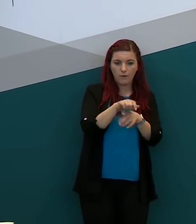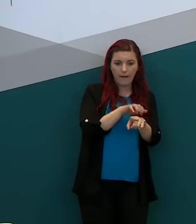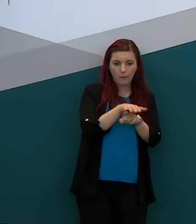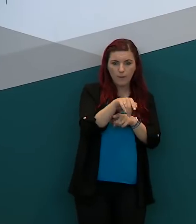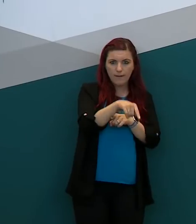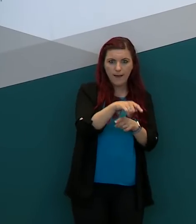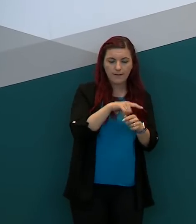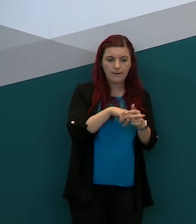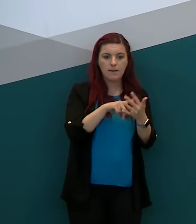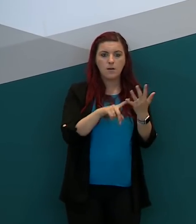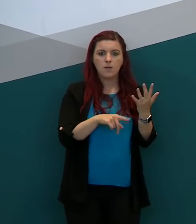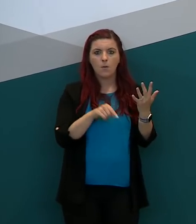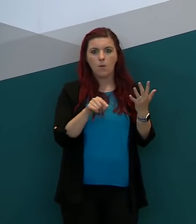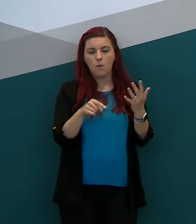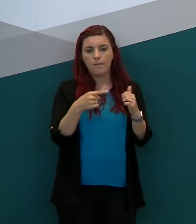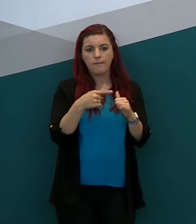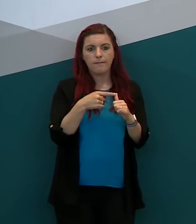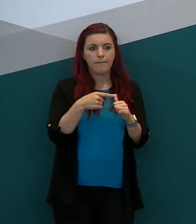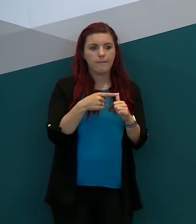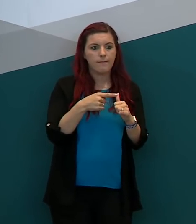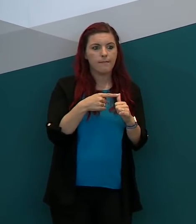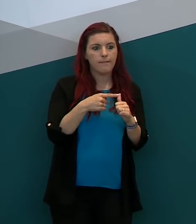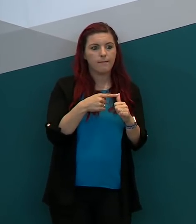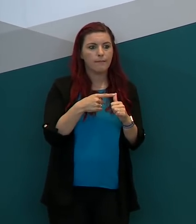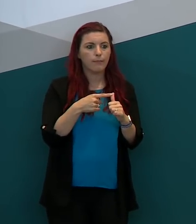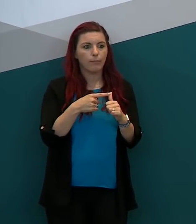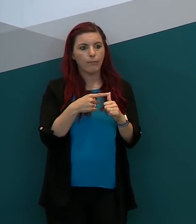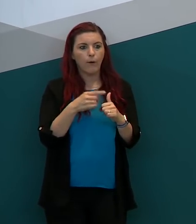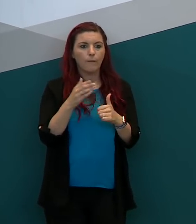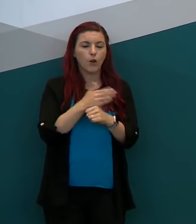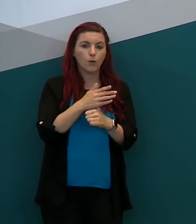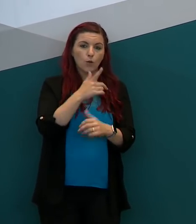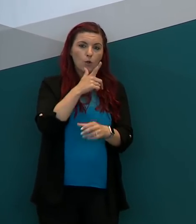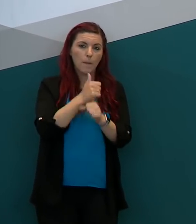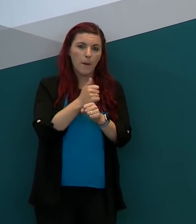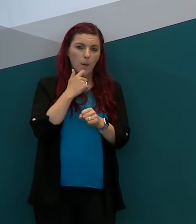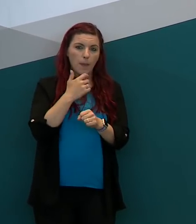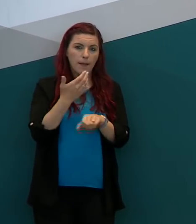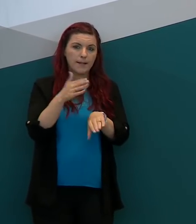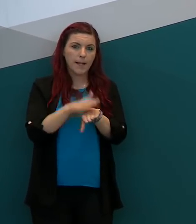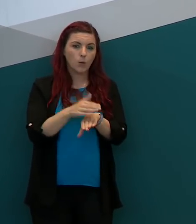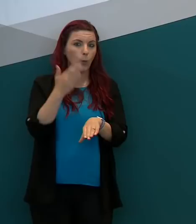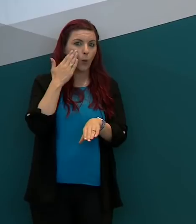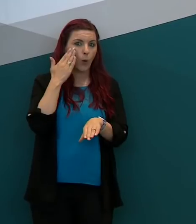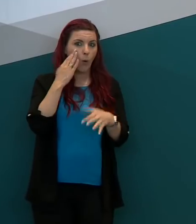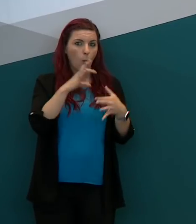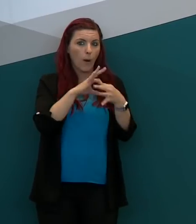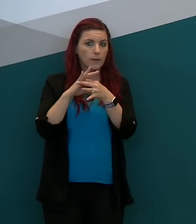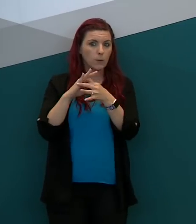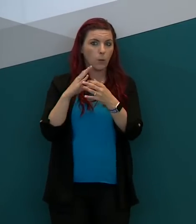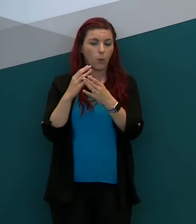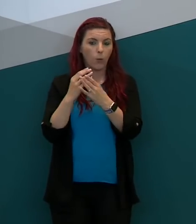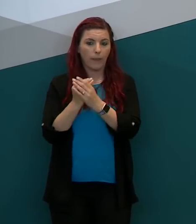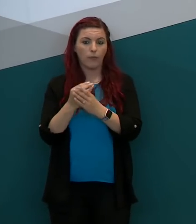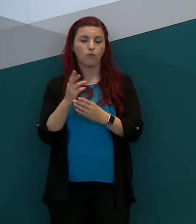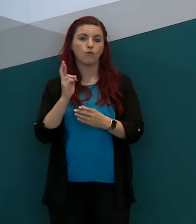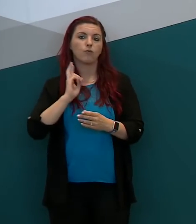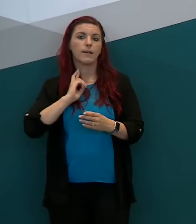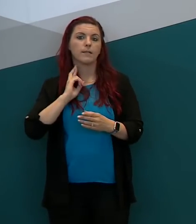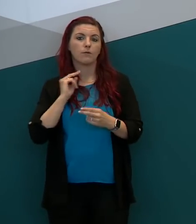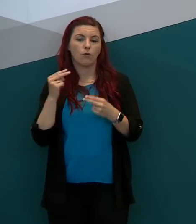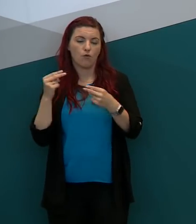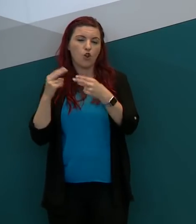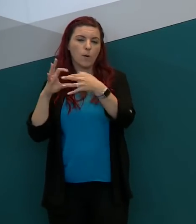that. If I can deal first of all with the deaths that we know have occurred in respective residents of nursing homes,